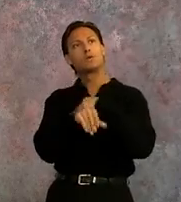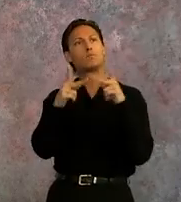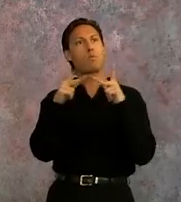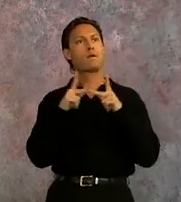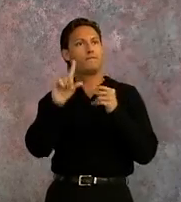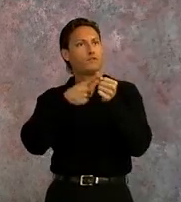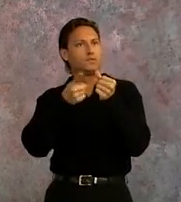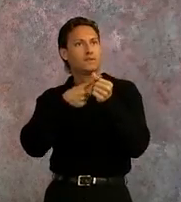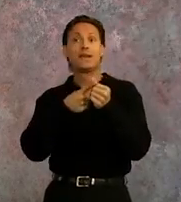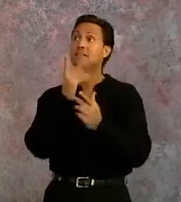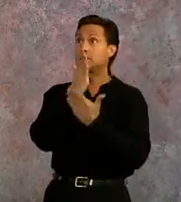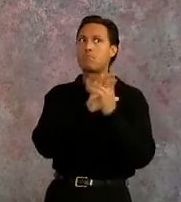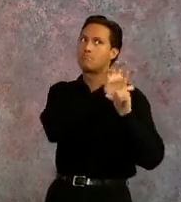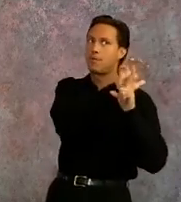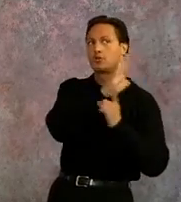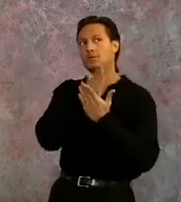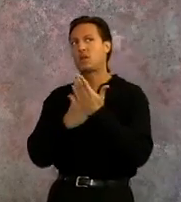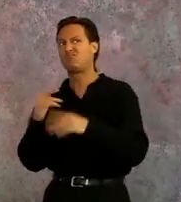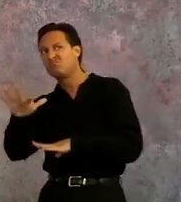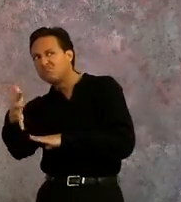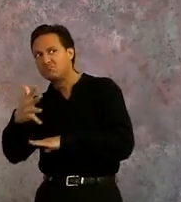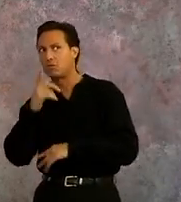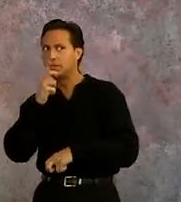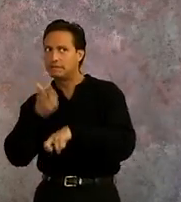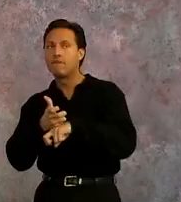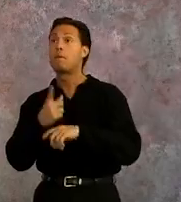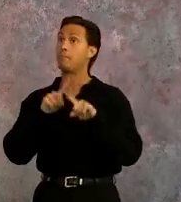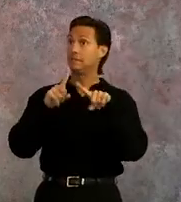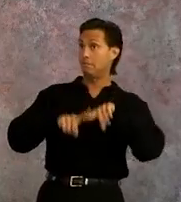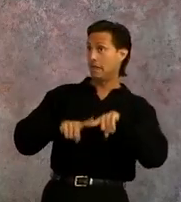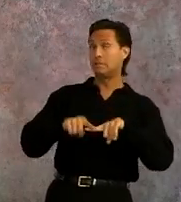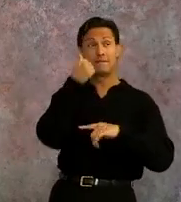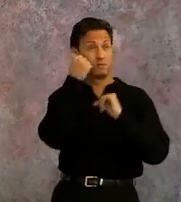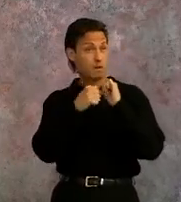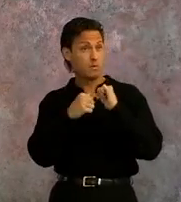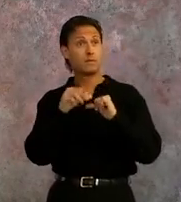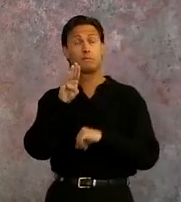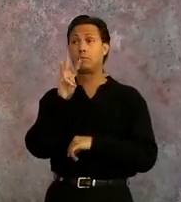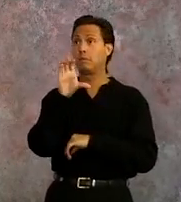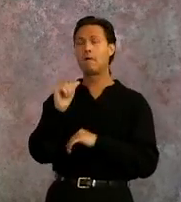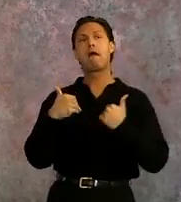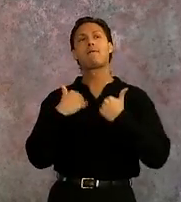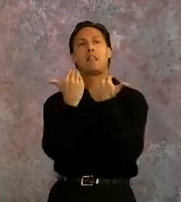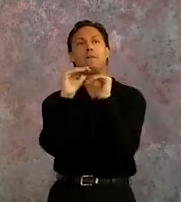all kind of guided by a quota system where any given day X number of entries are allowed at certain